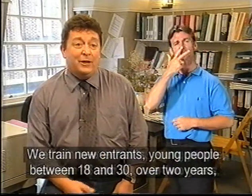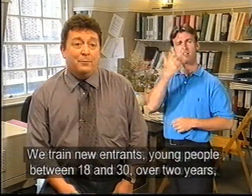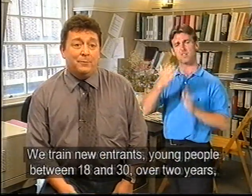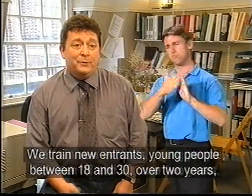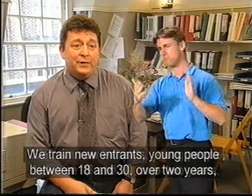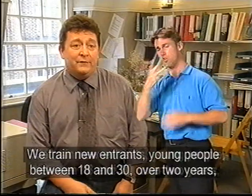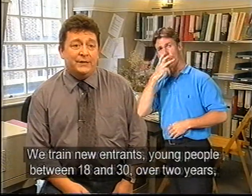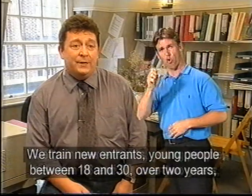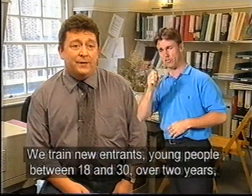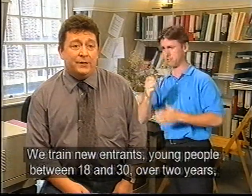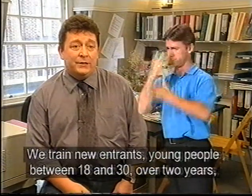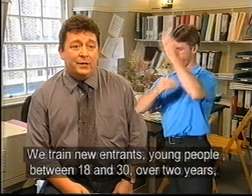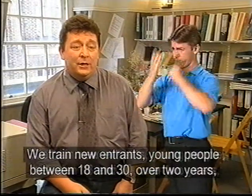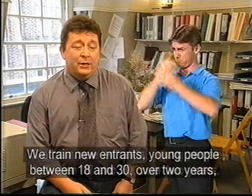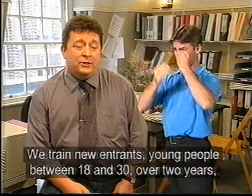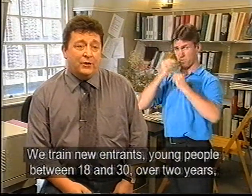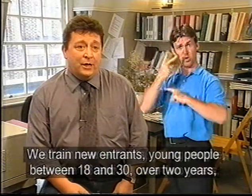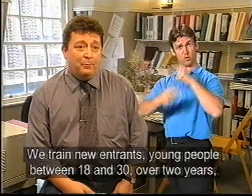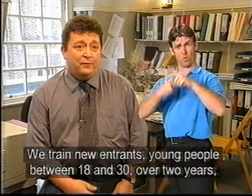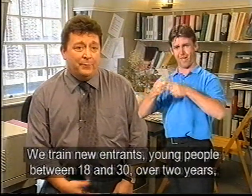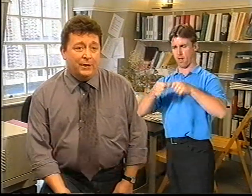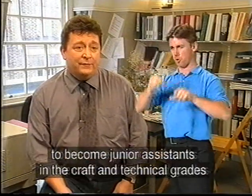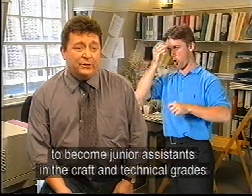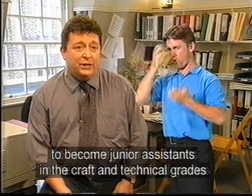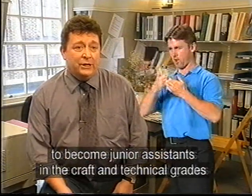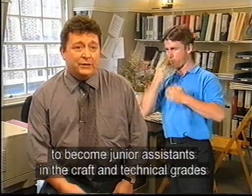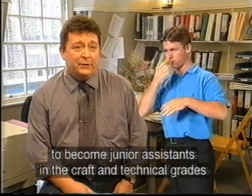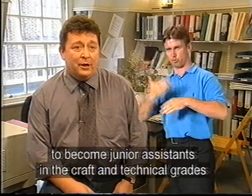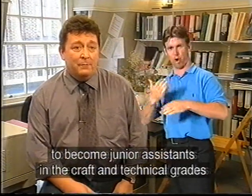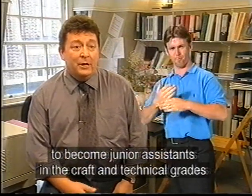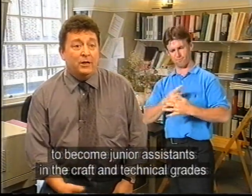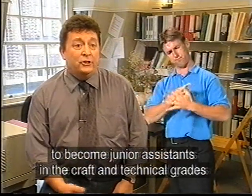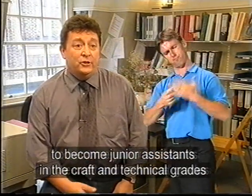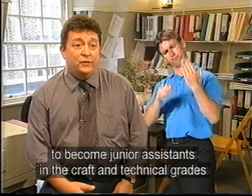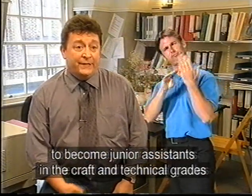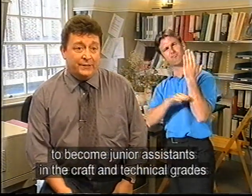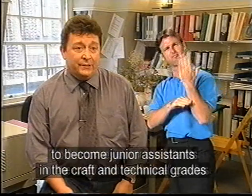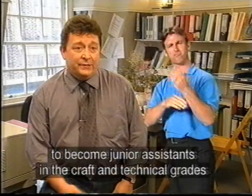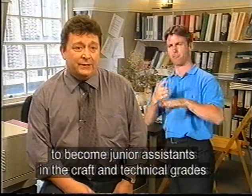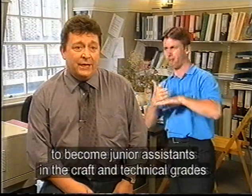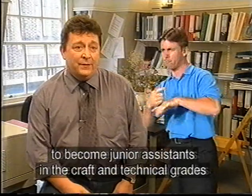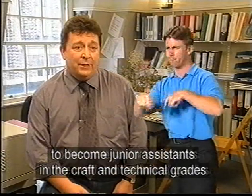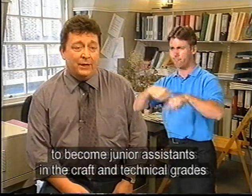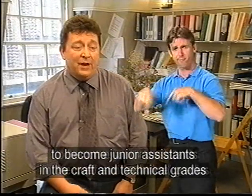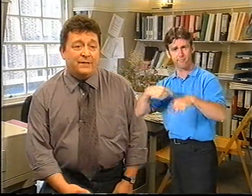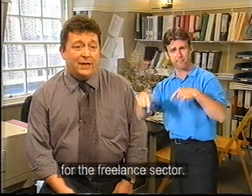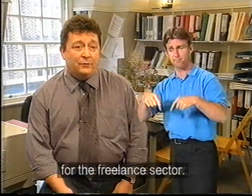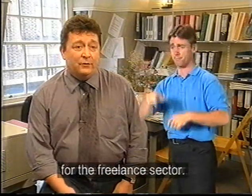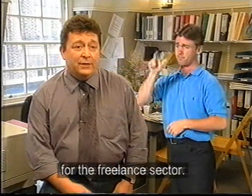people between the age of 18 and 30, to train up over a period of 2 years to become junior assistants in the craft and technical grades